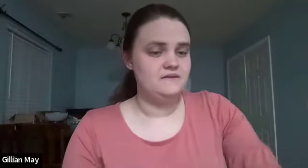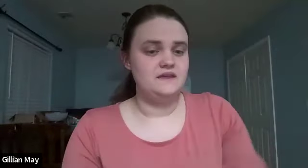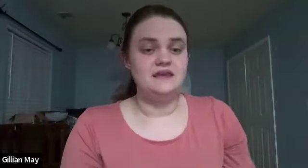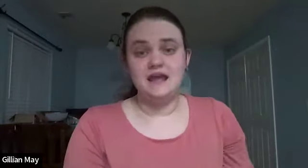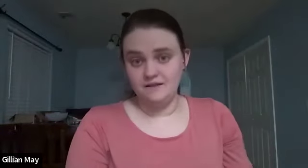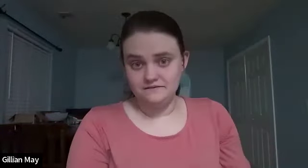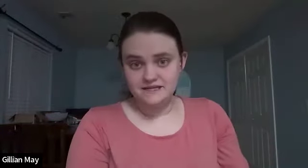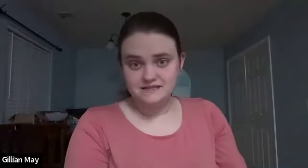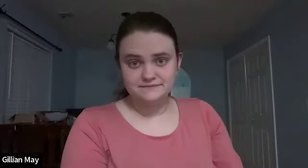then elephant,